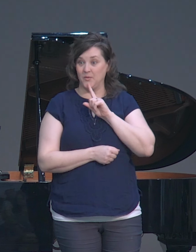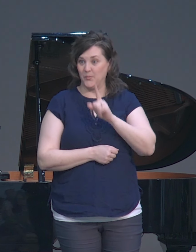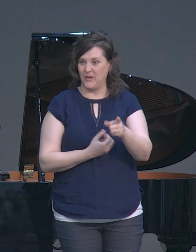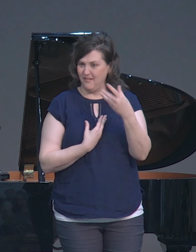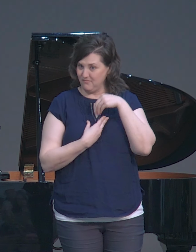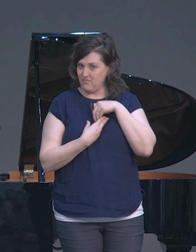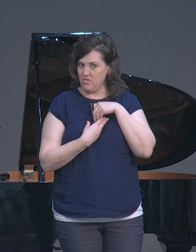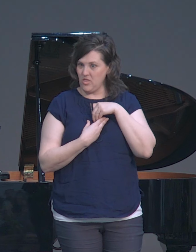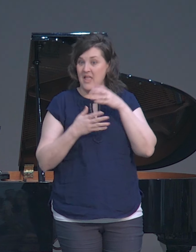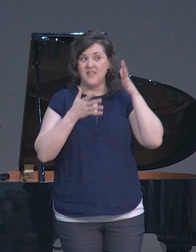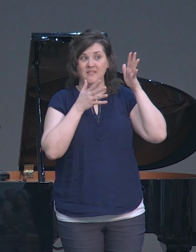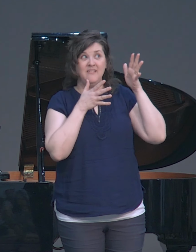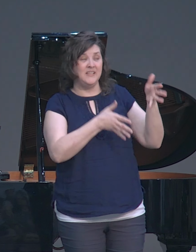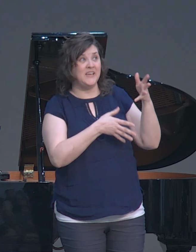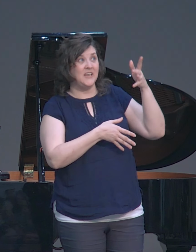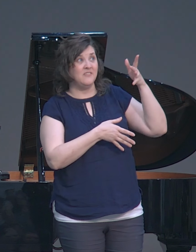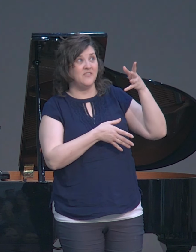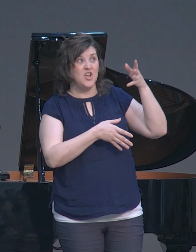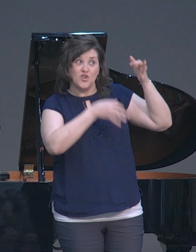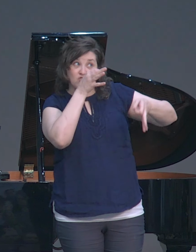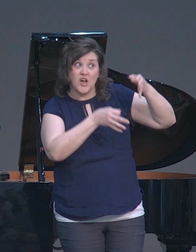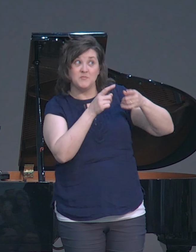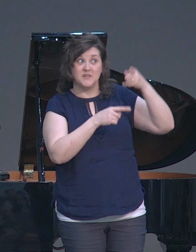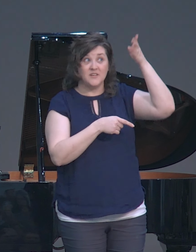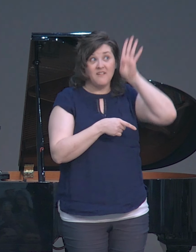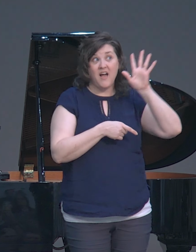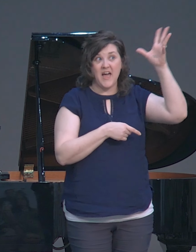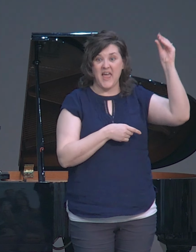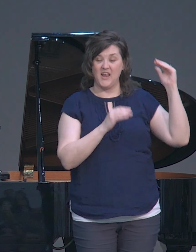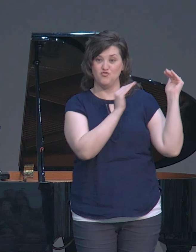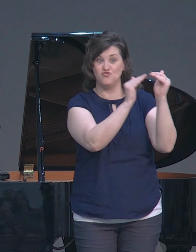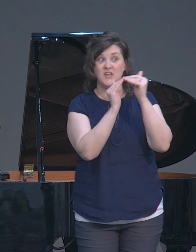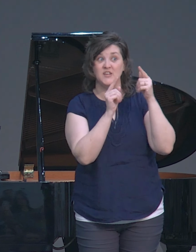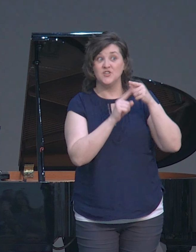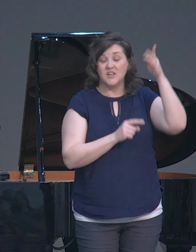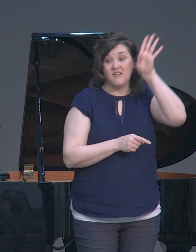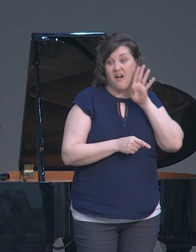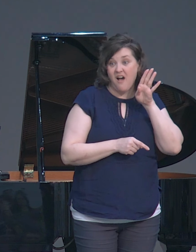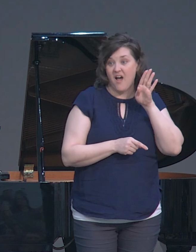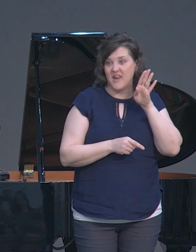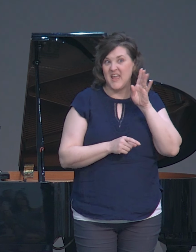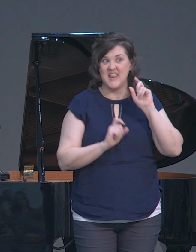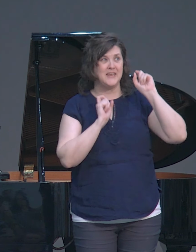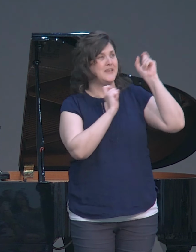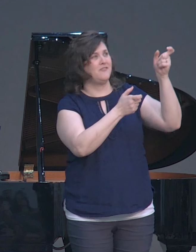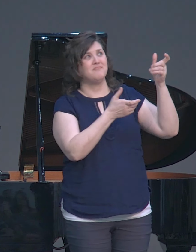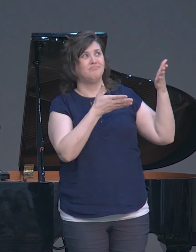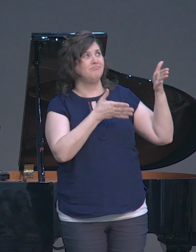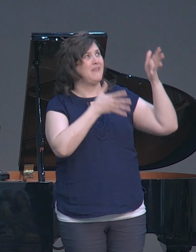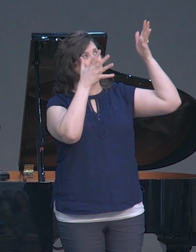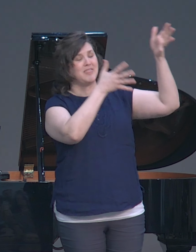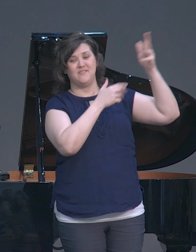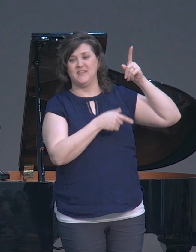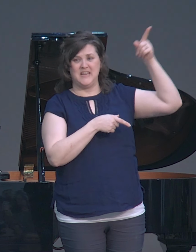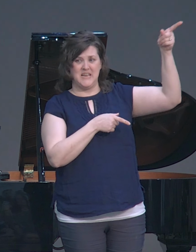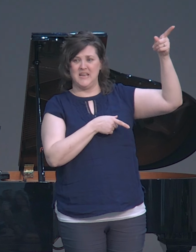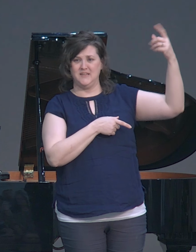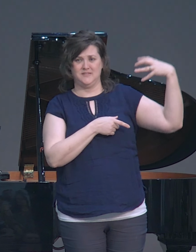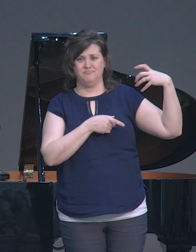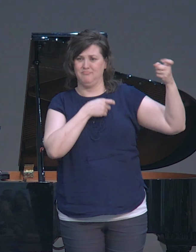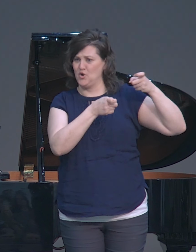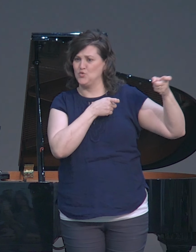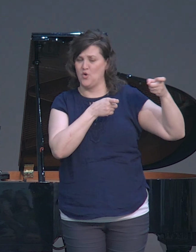God. You can leave the justice of God in the hands of God. And you must